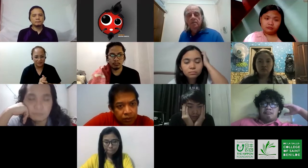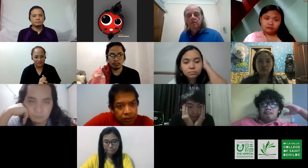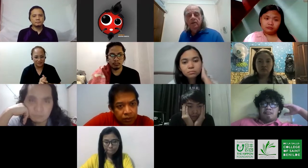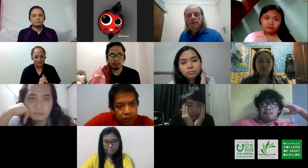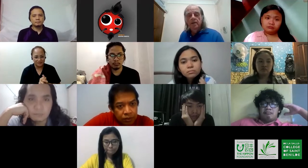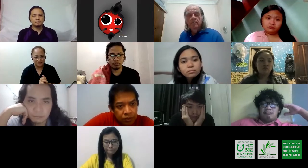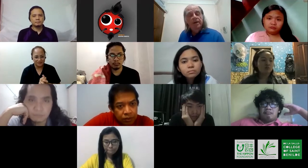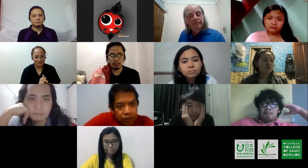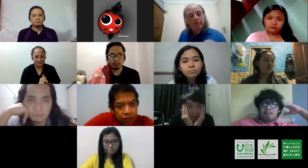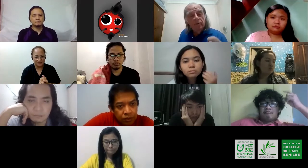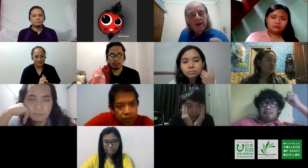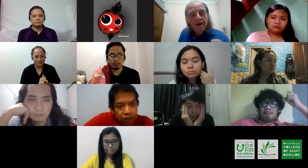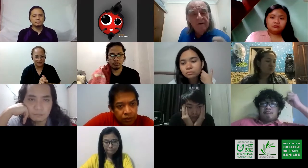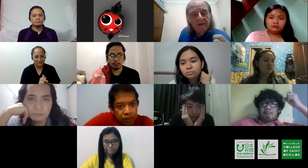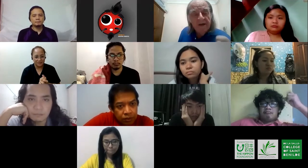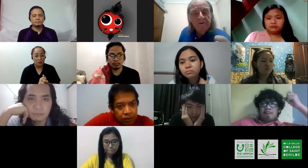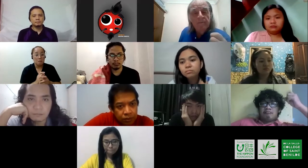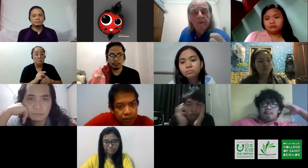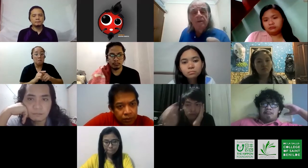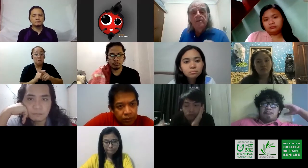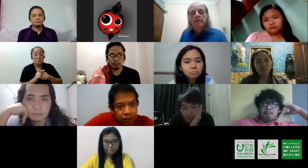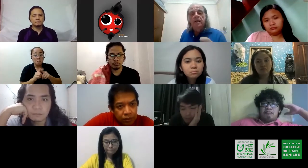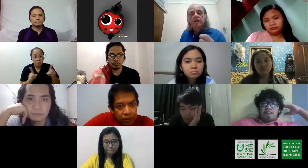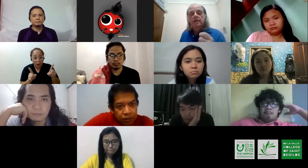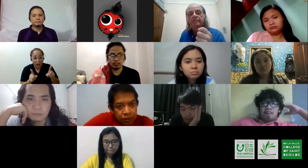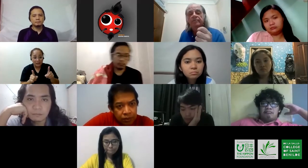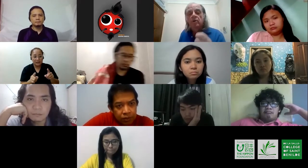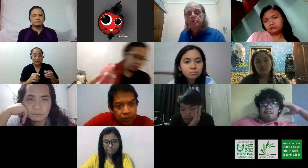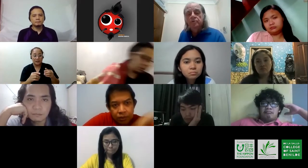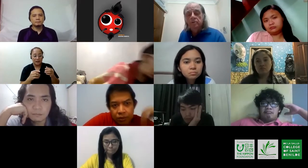Okay, but if you have a deaf community and a deaf culture,